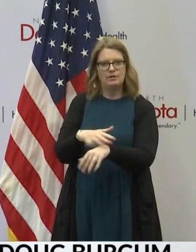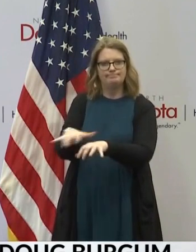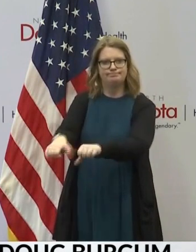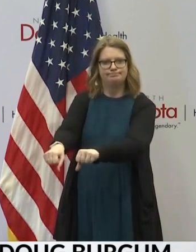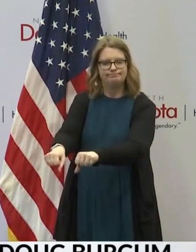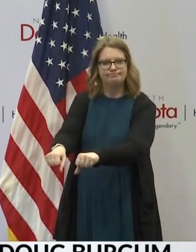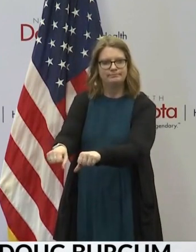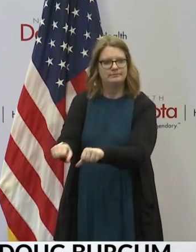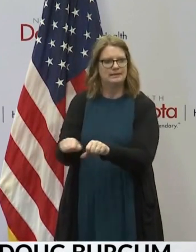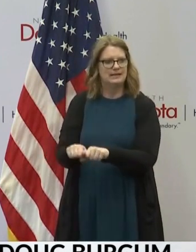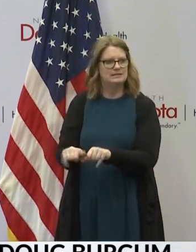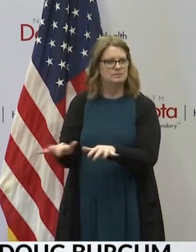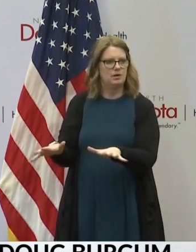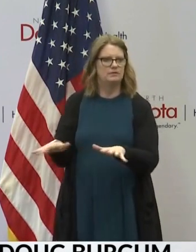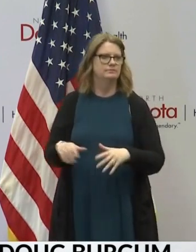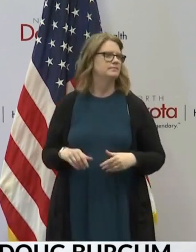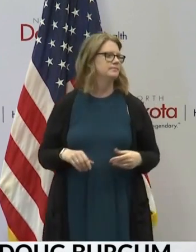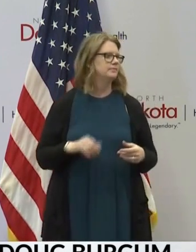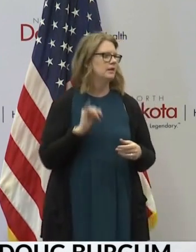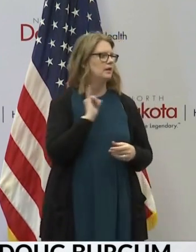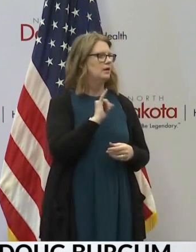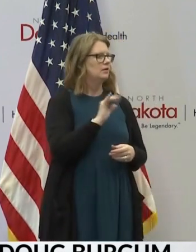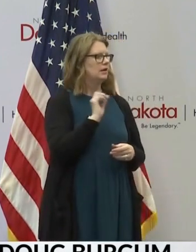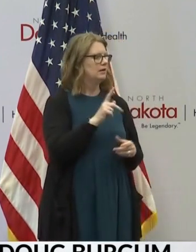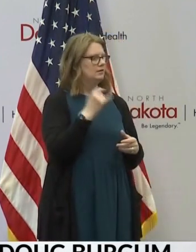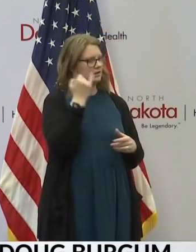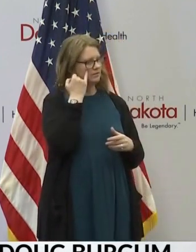what those words mean.